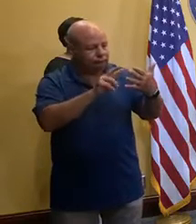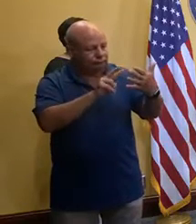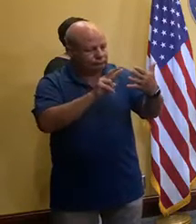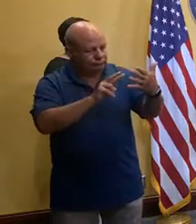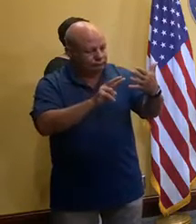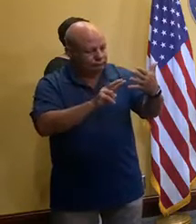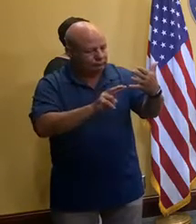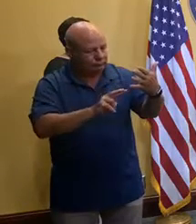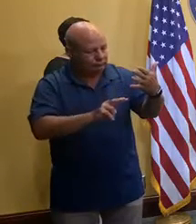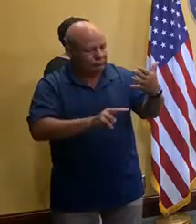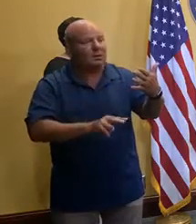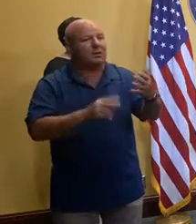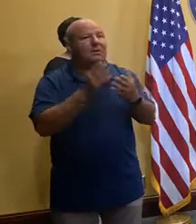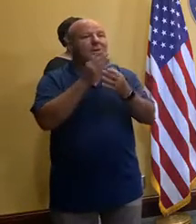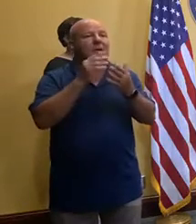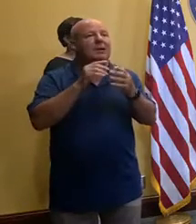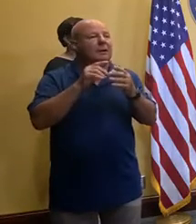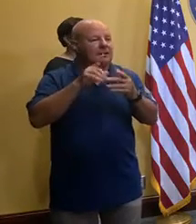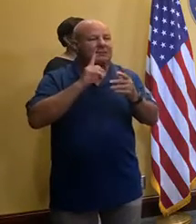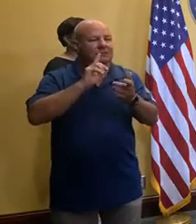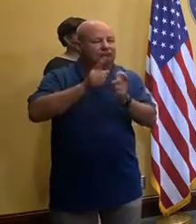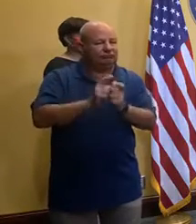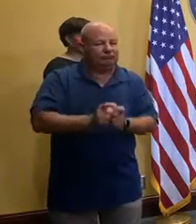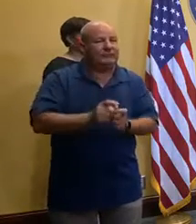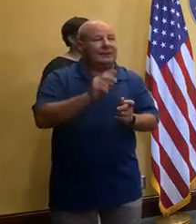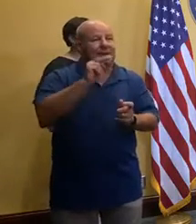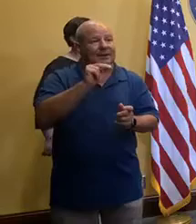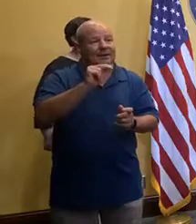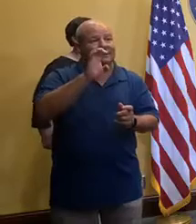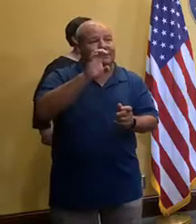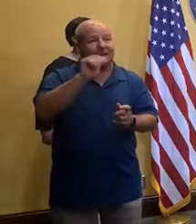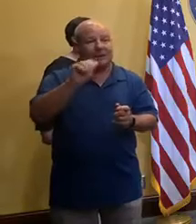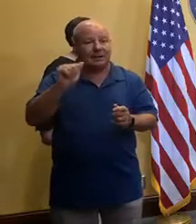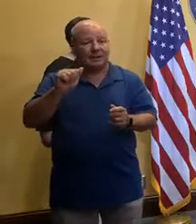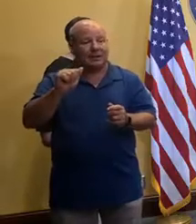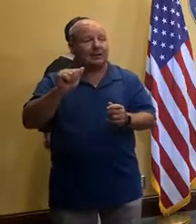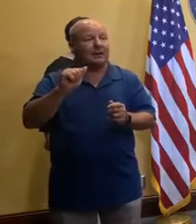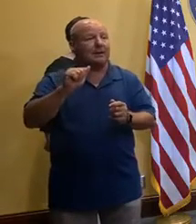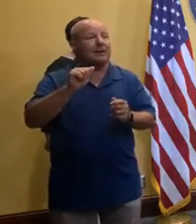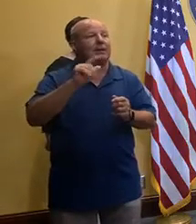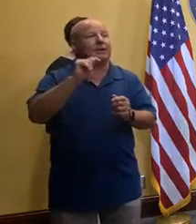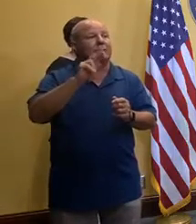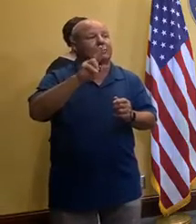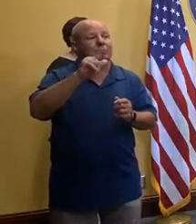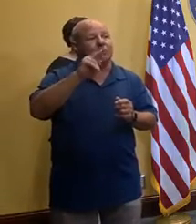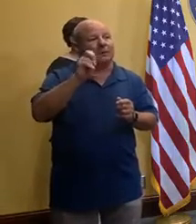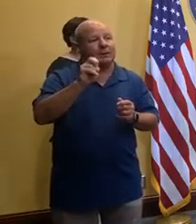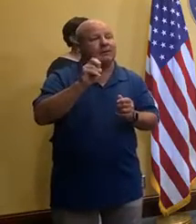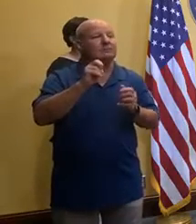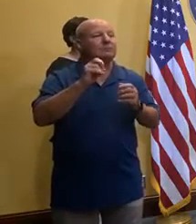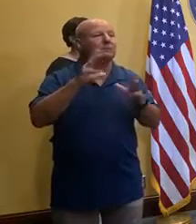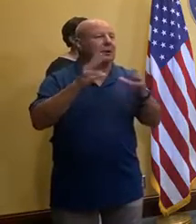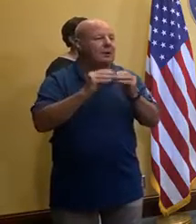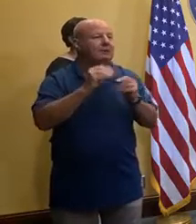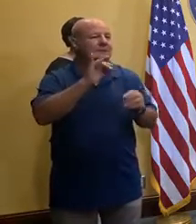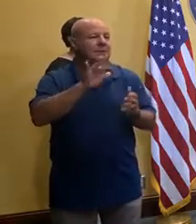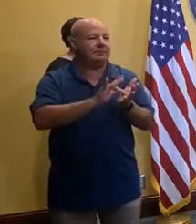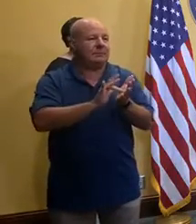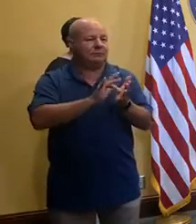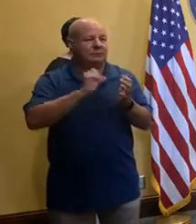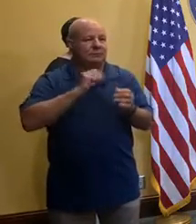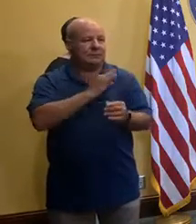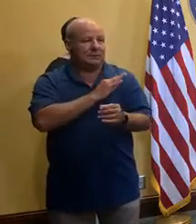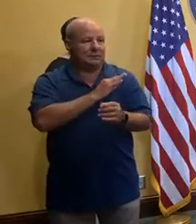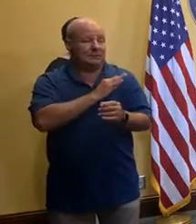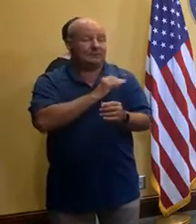play their games. They've been devised by the NCAA, Tulane's conference, and medical staff. There always will